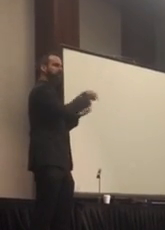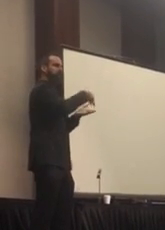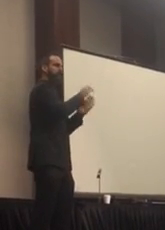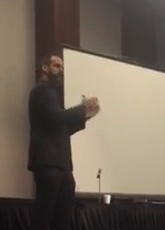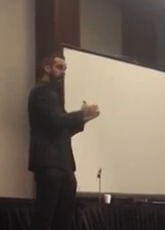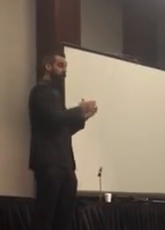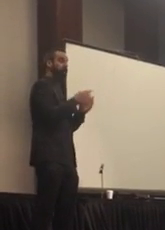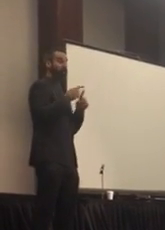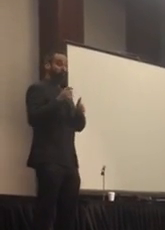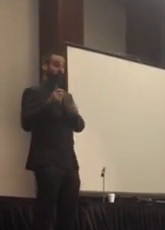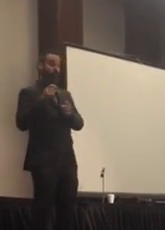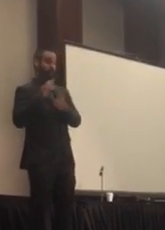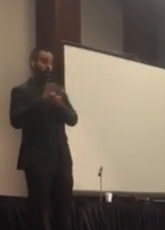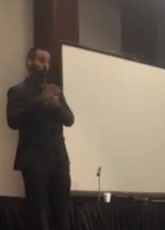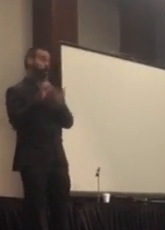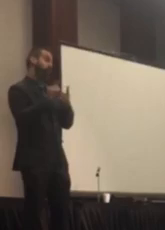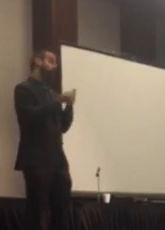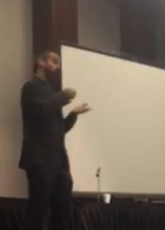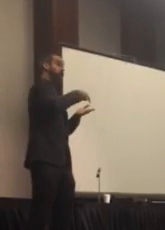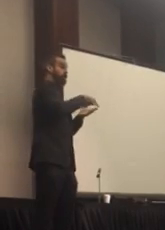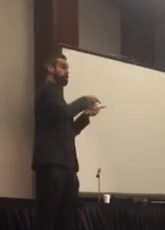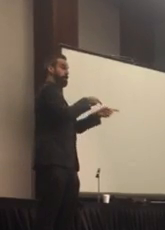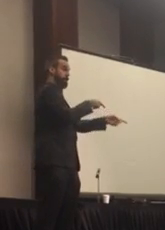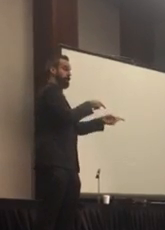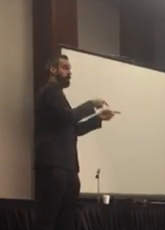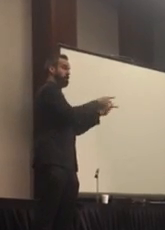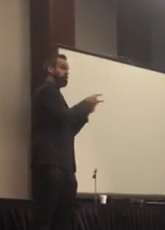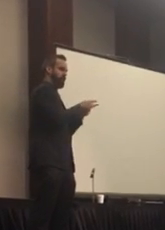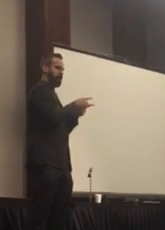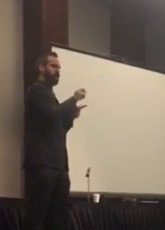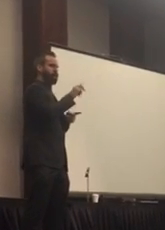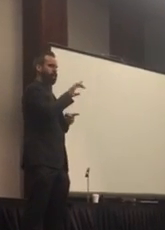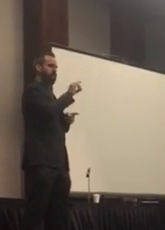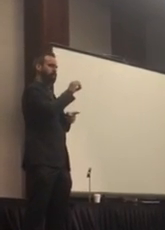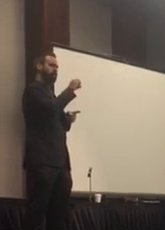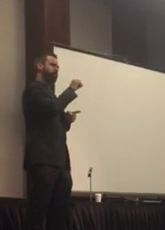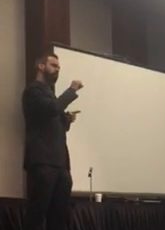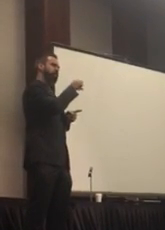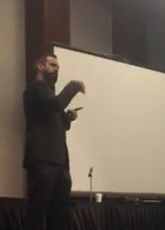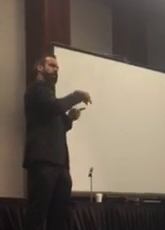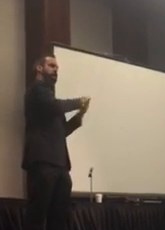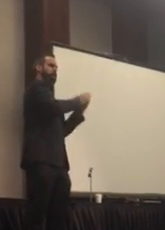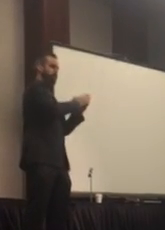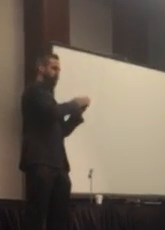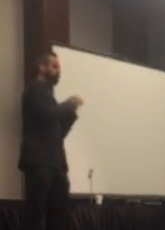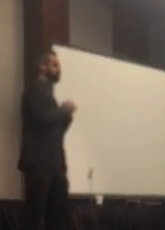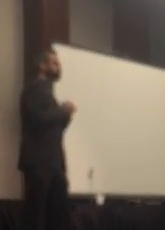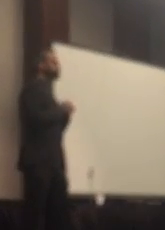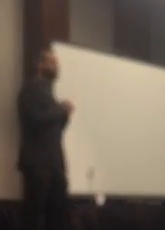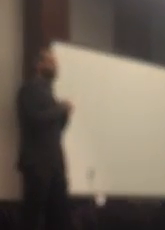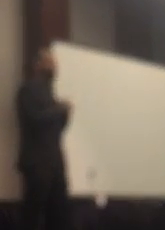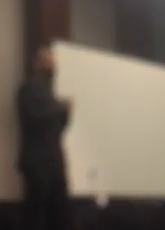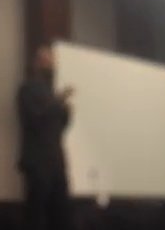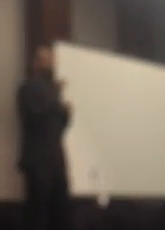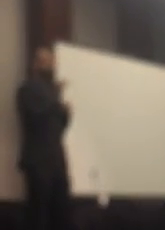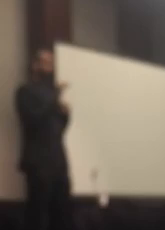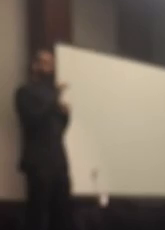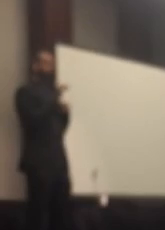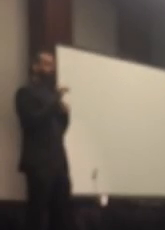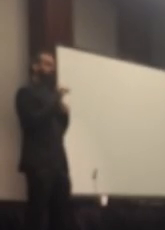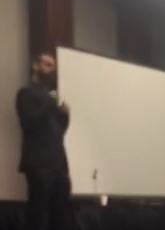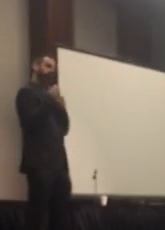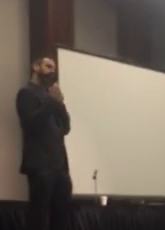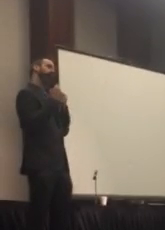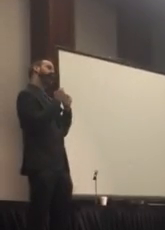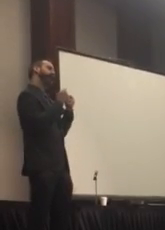get from the school to the dance studio, we live in Nashville, and the studio's downtown, and we're about 8 minutes away is where the school is from downtown. So